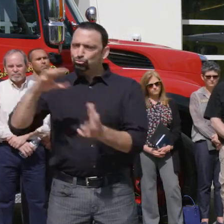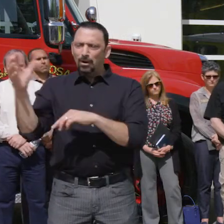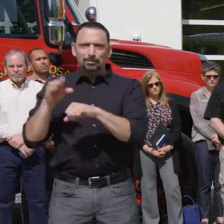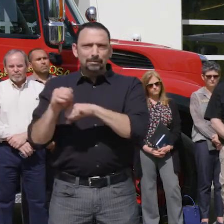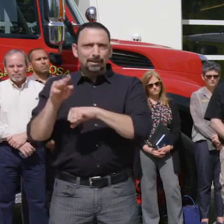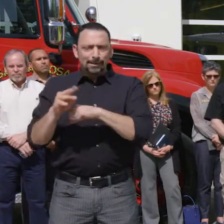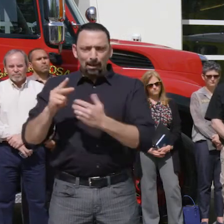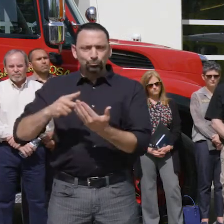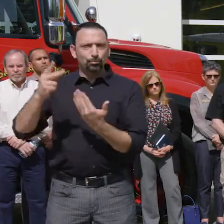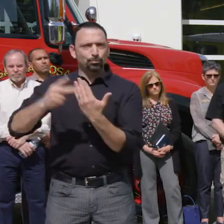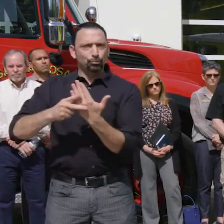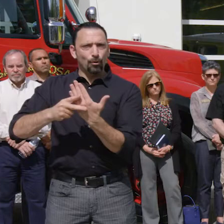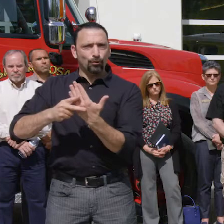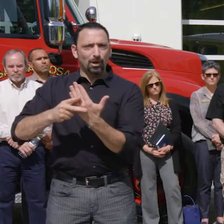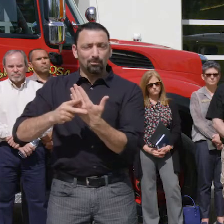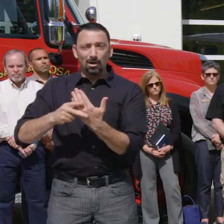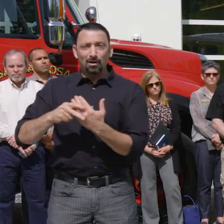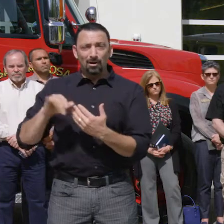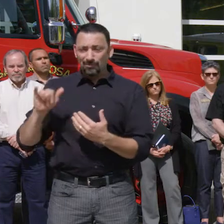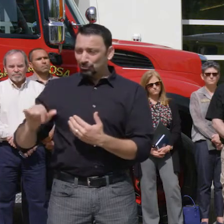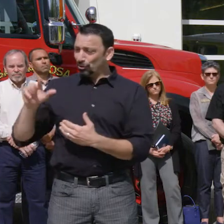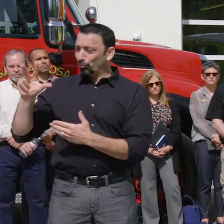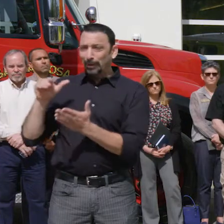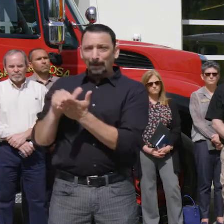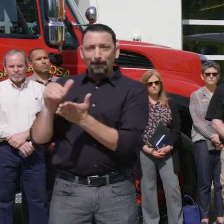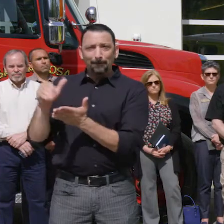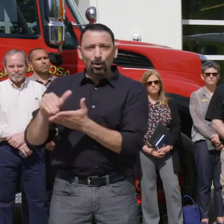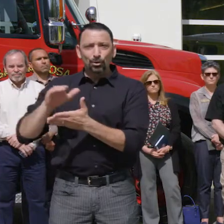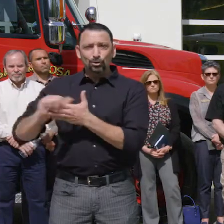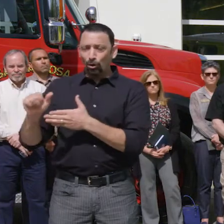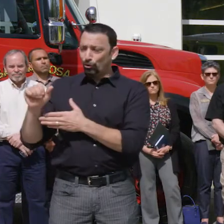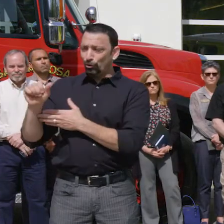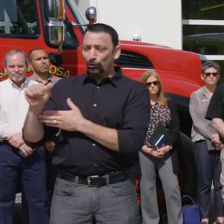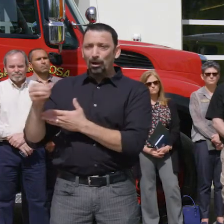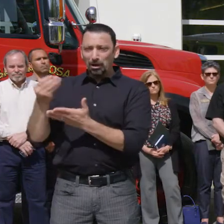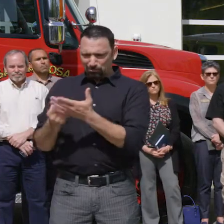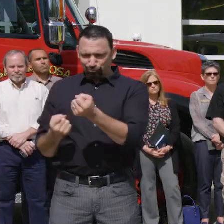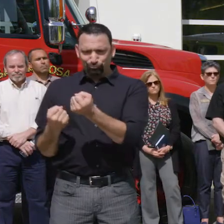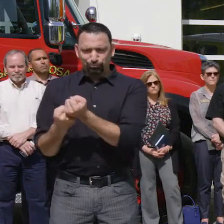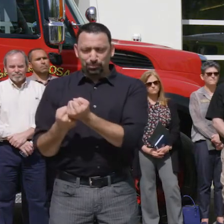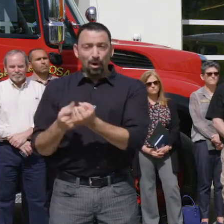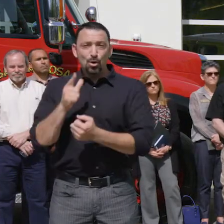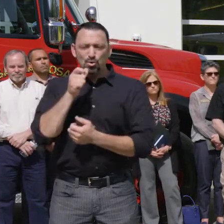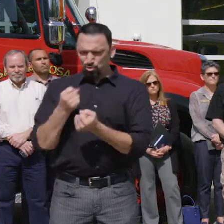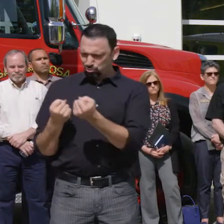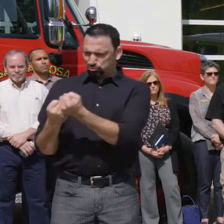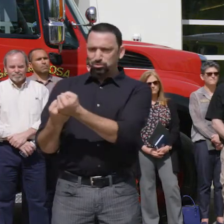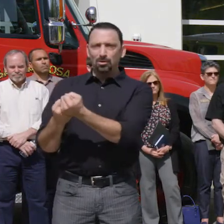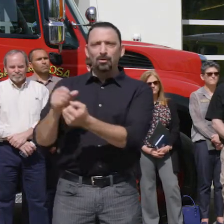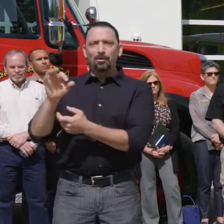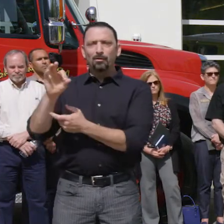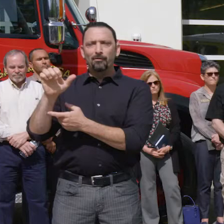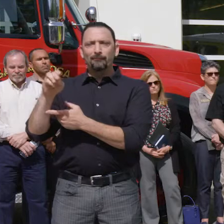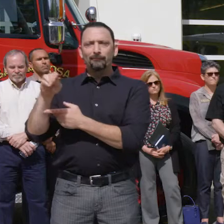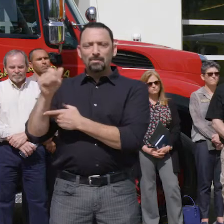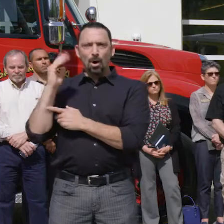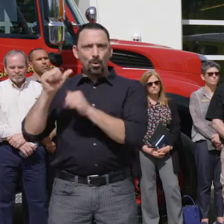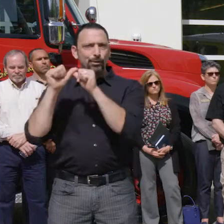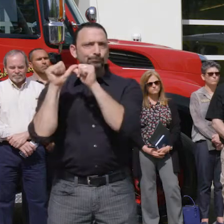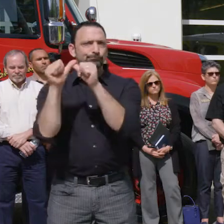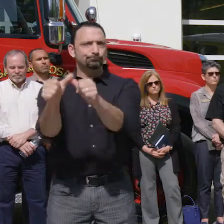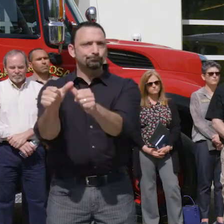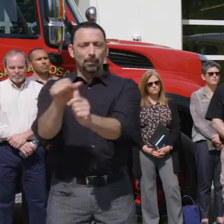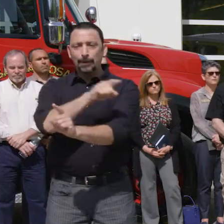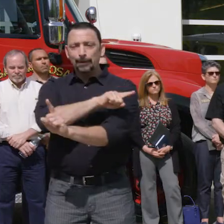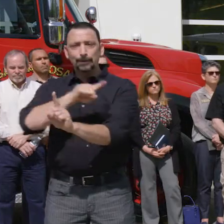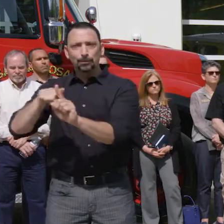at the county, a $3 million FEMA-funded program that will be funded through December. A lot